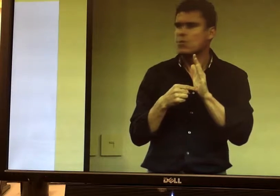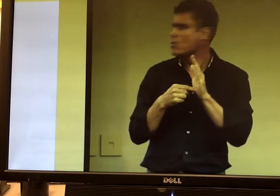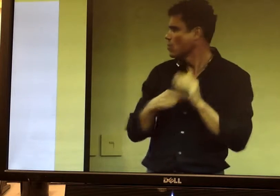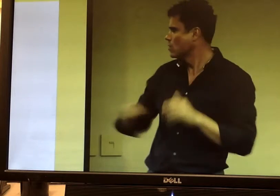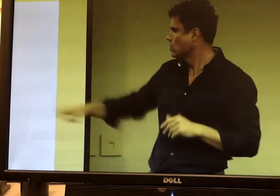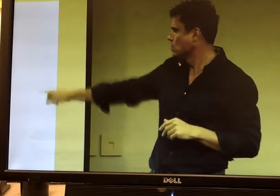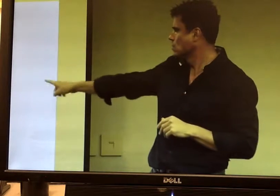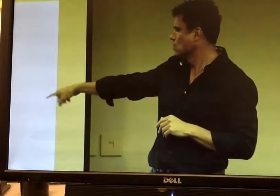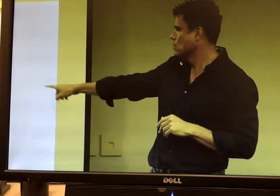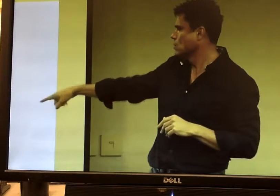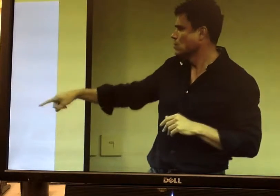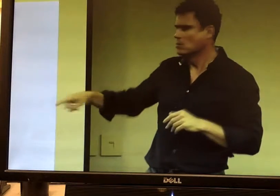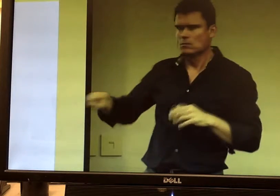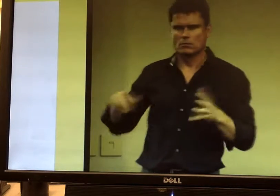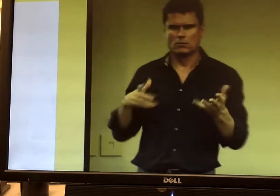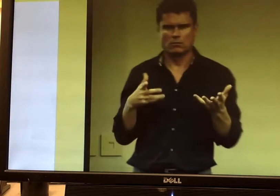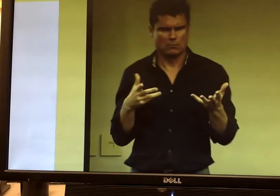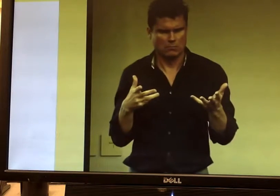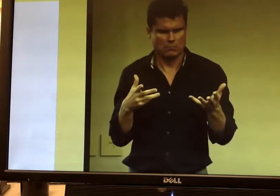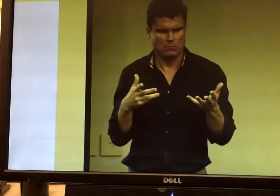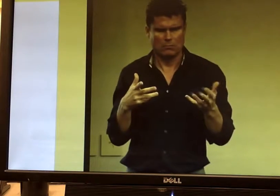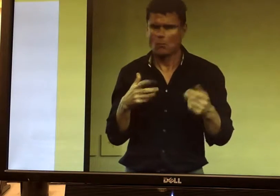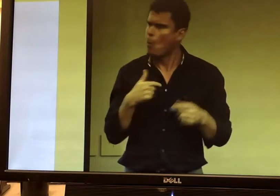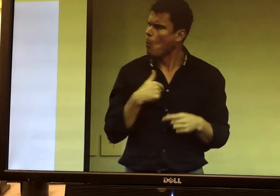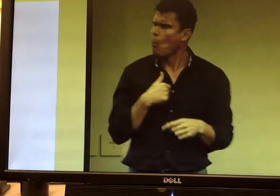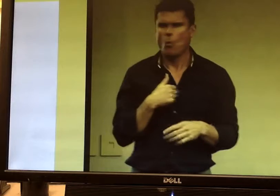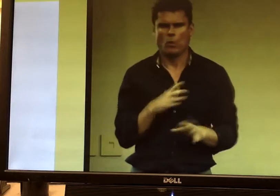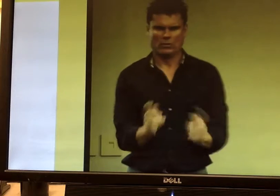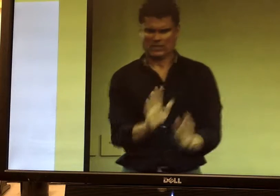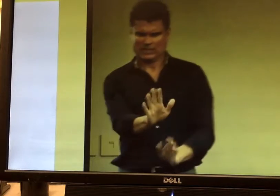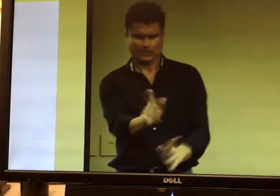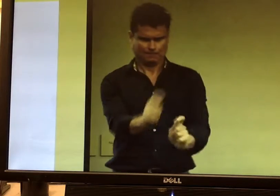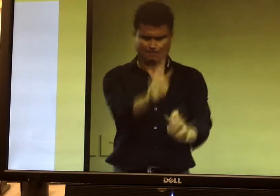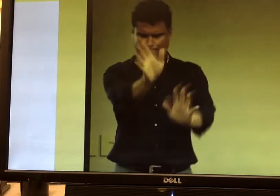Whereas you can't be both roles simultaneously. That's conflicting.